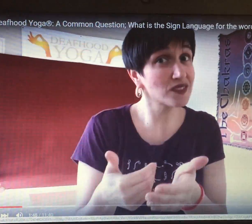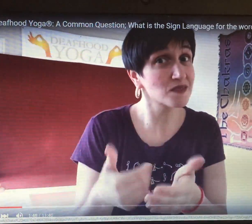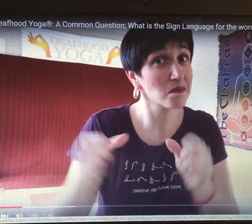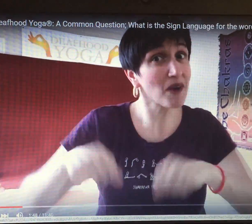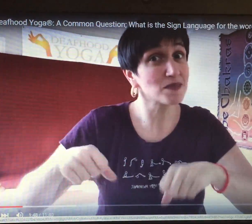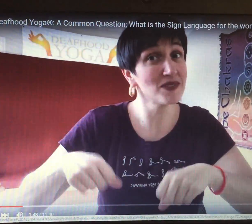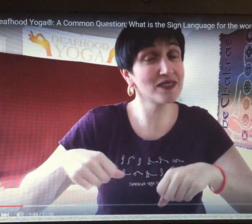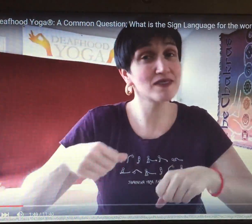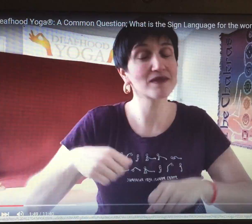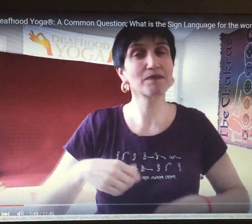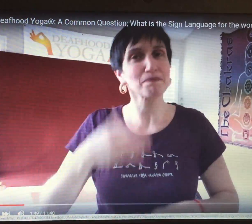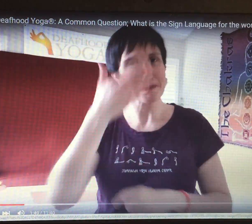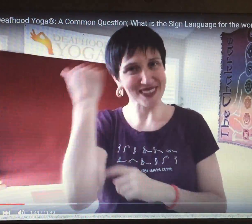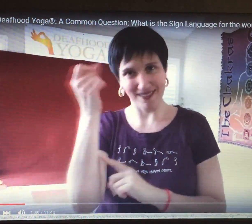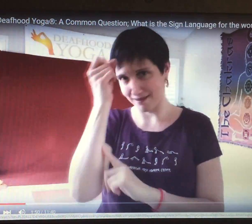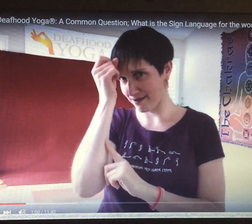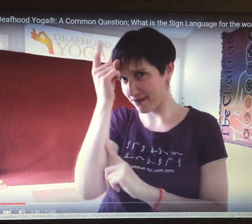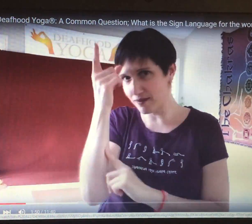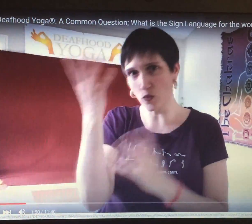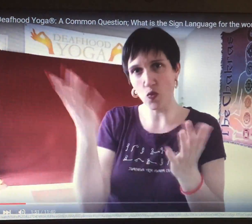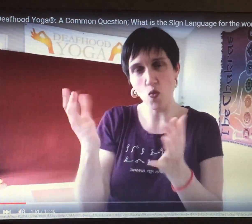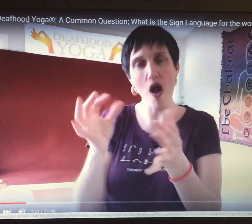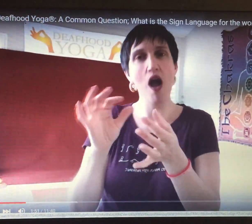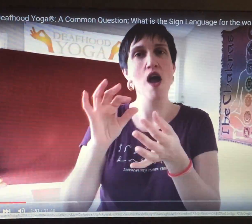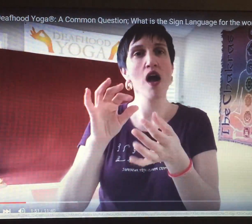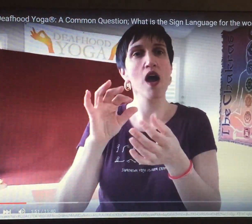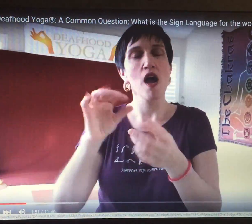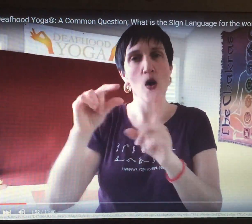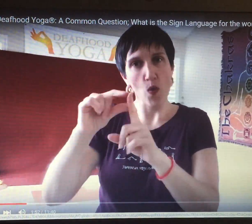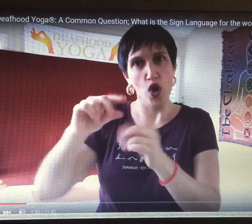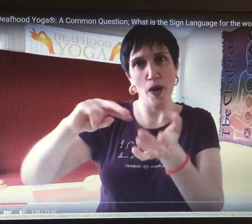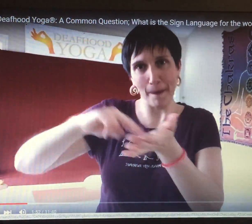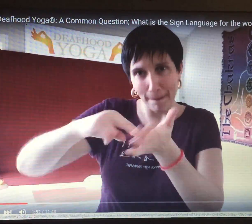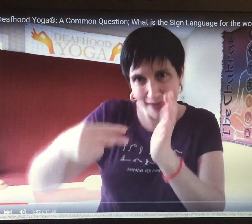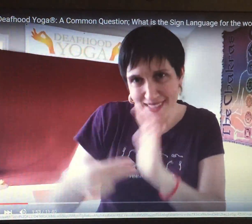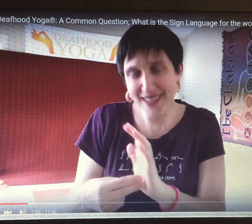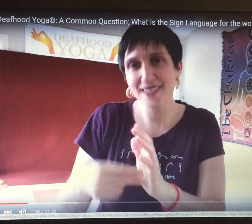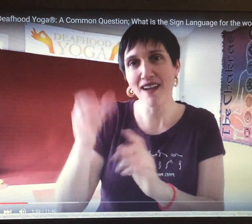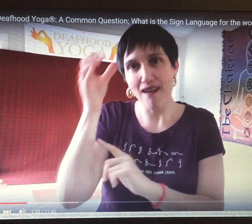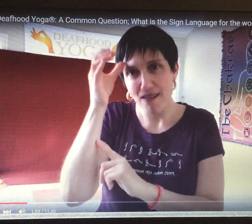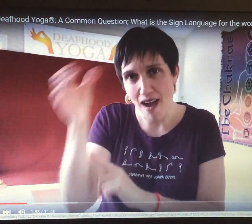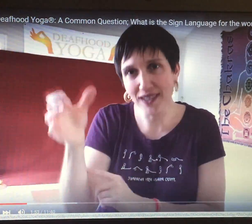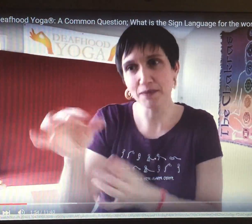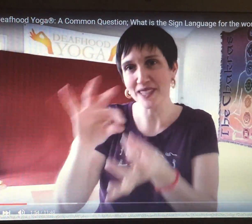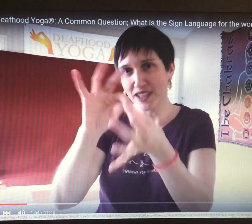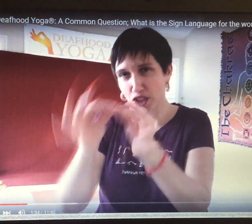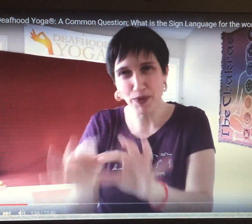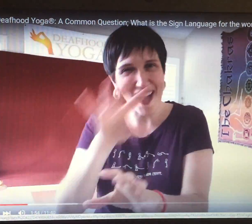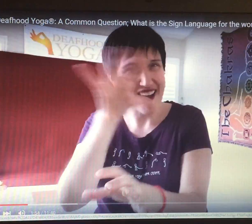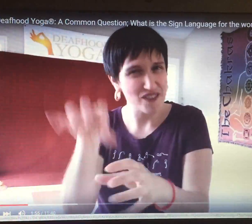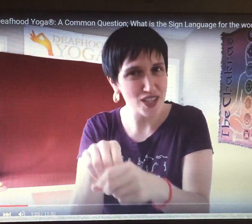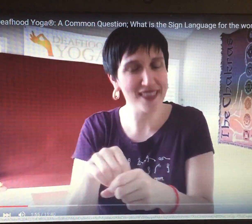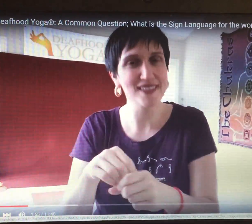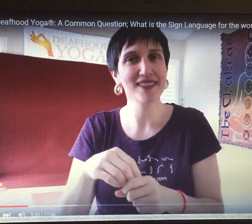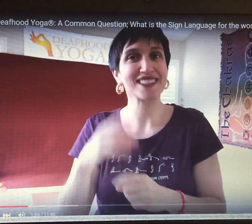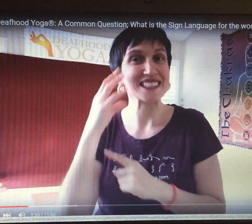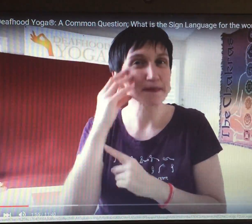thought, this is possible. You need to understand what the word means, the concept, the